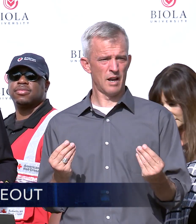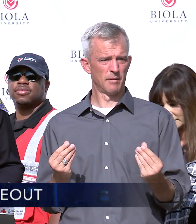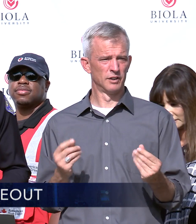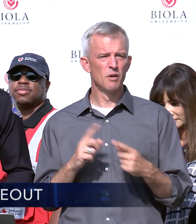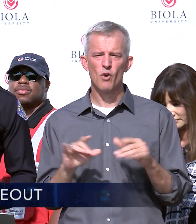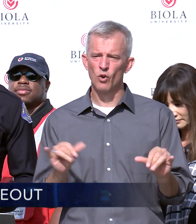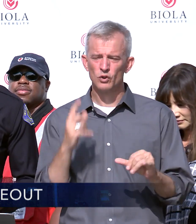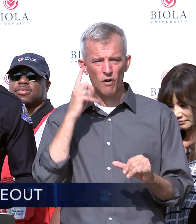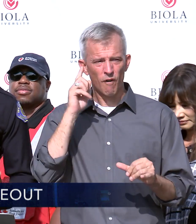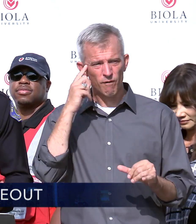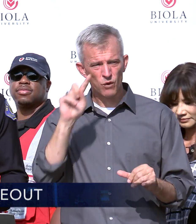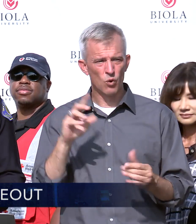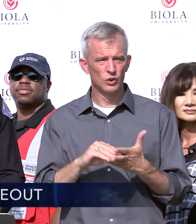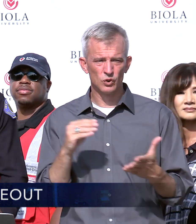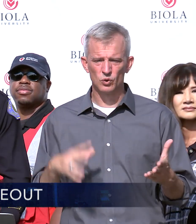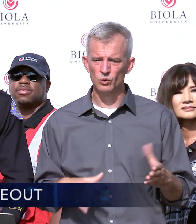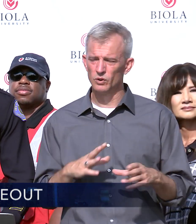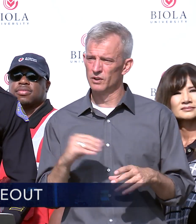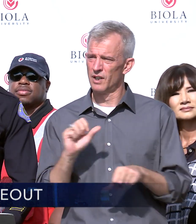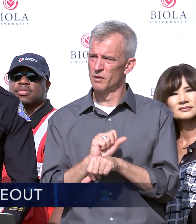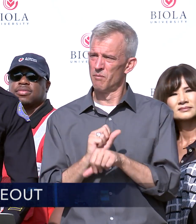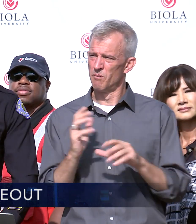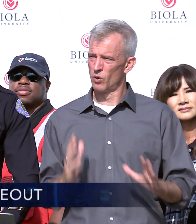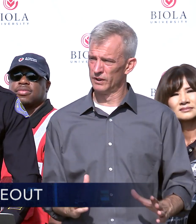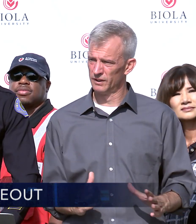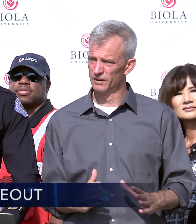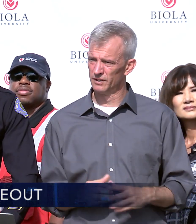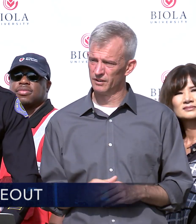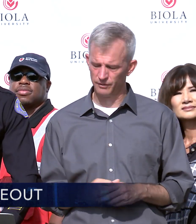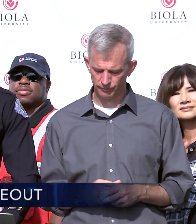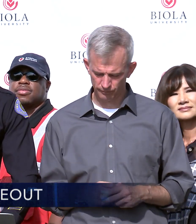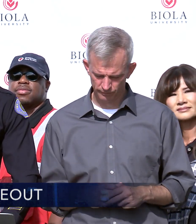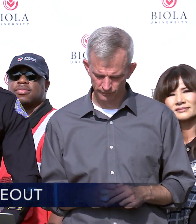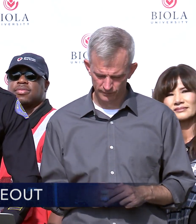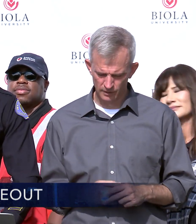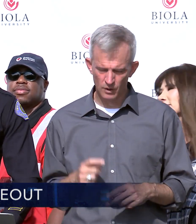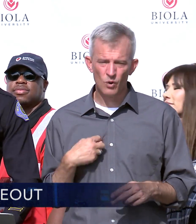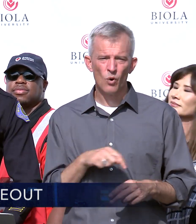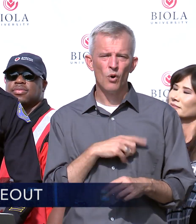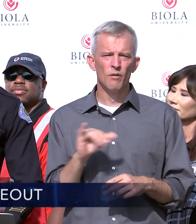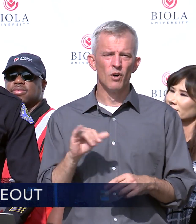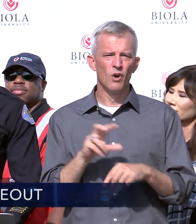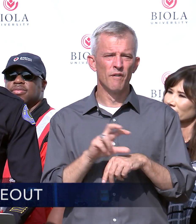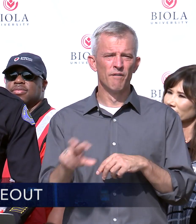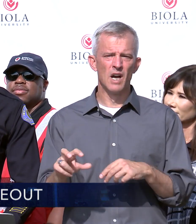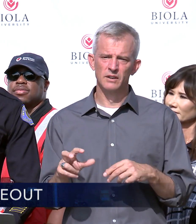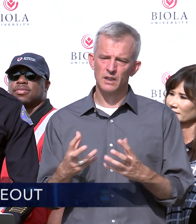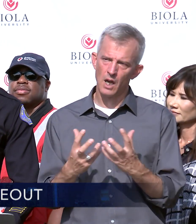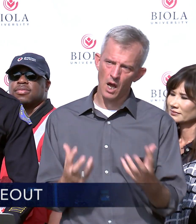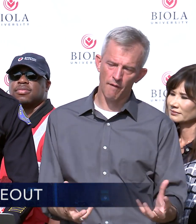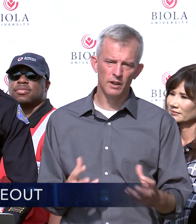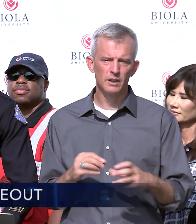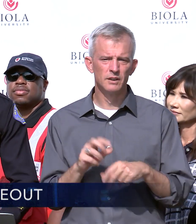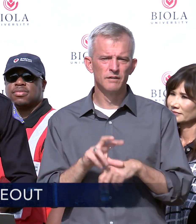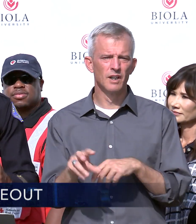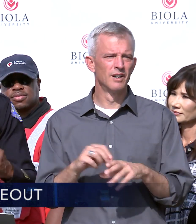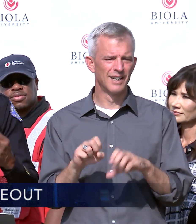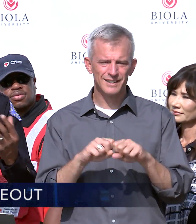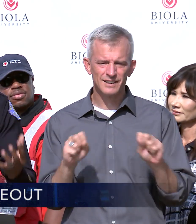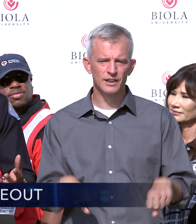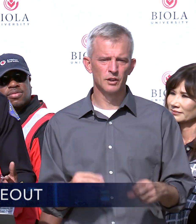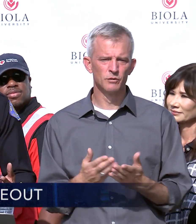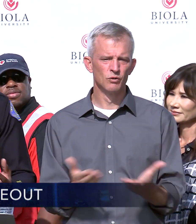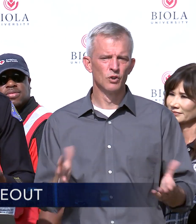our students and our employees here on campus. We've also invested heavily in systems and resources,